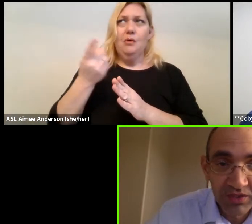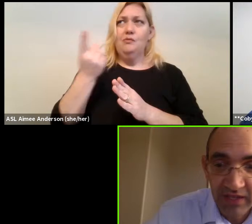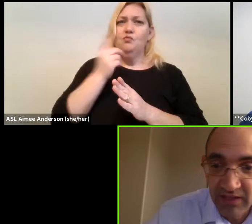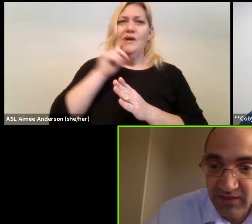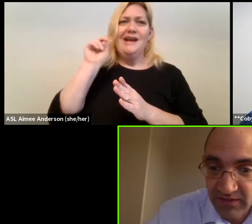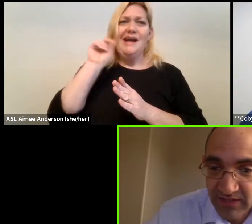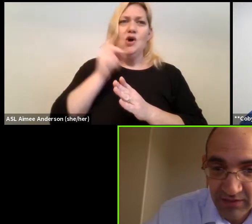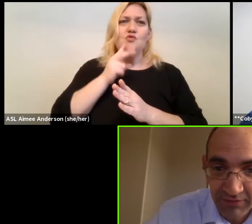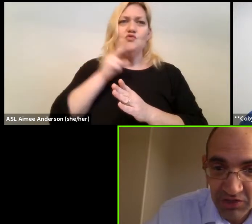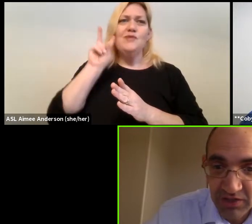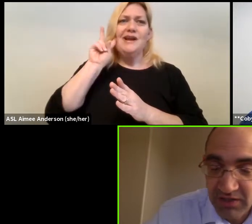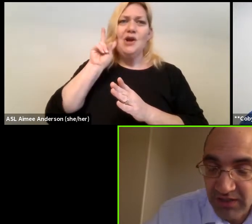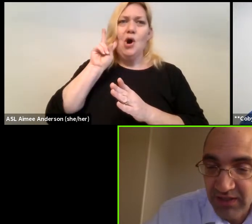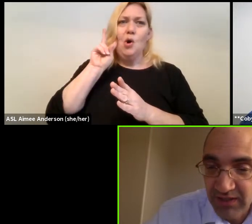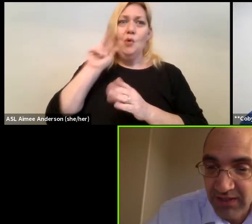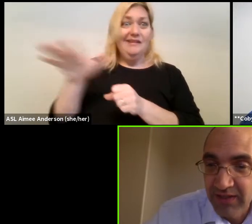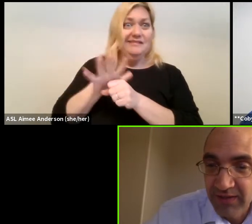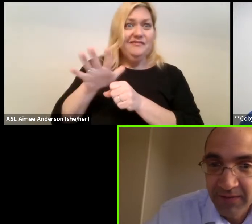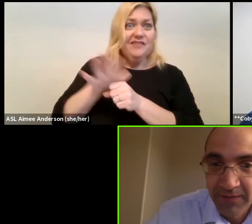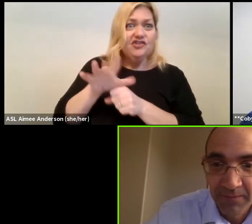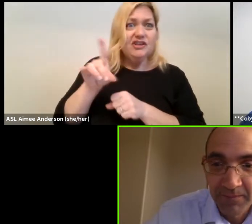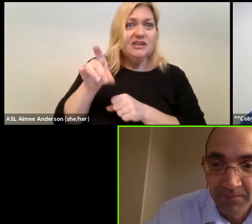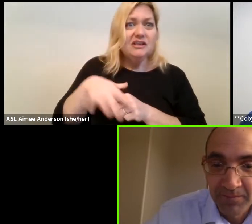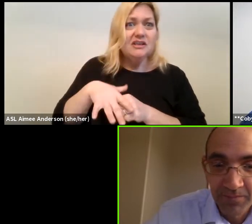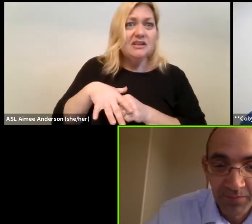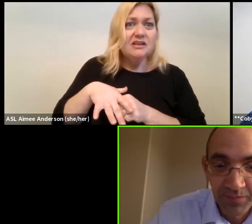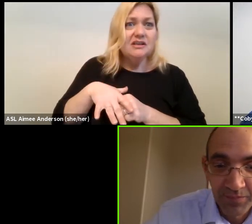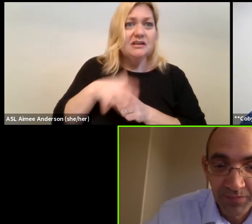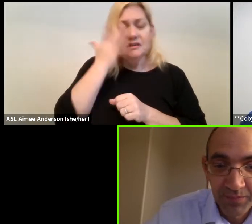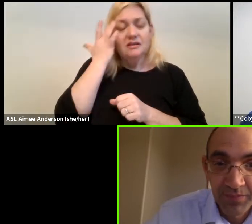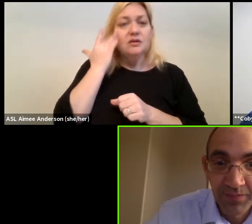days ago. Is that sufficient?